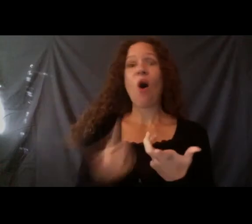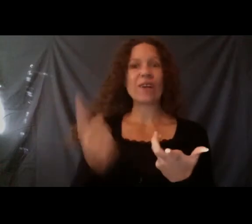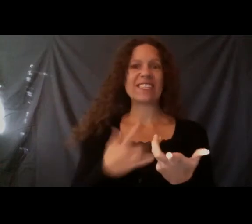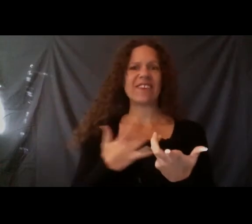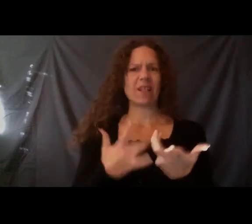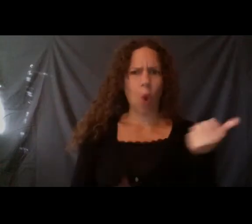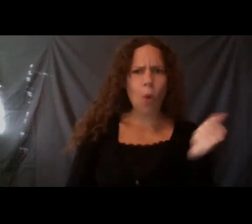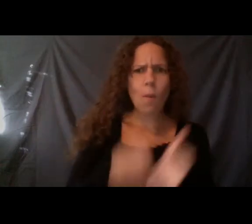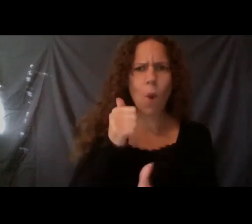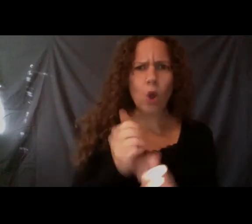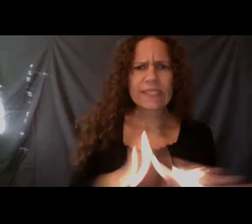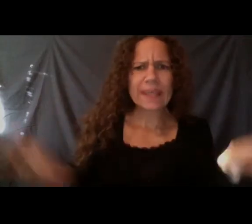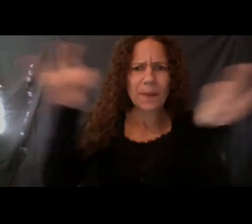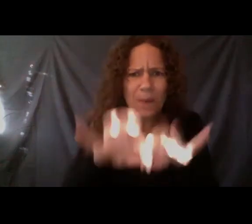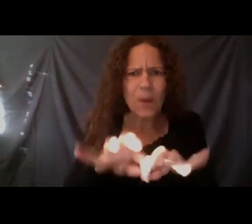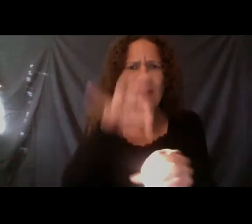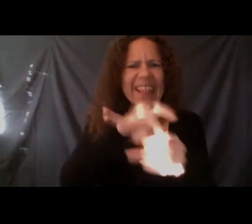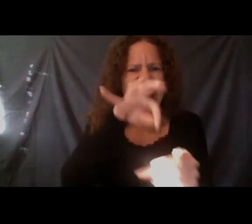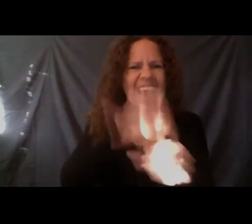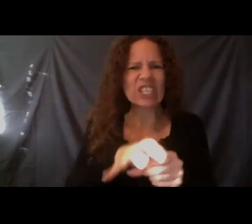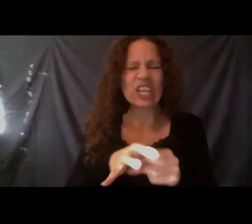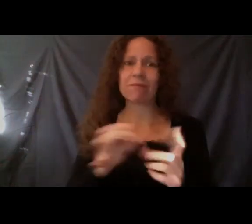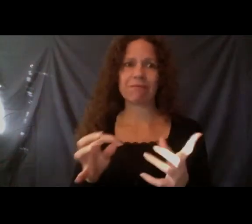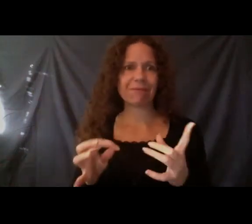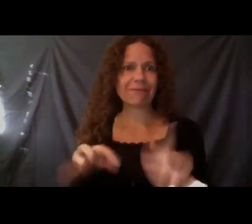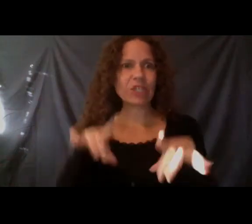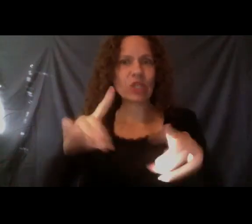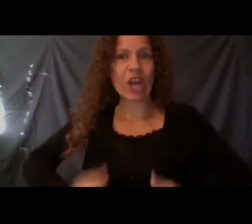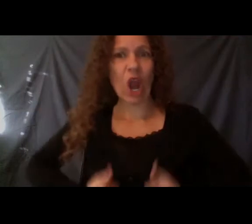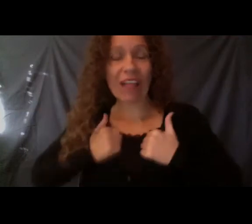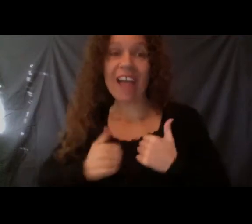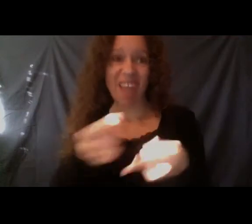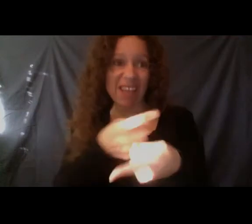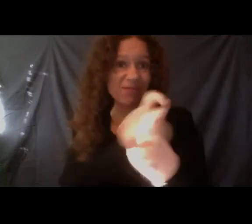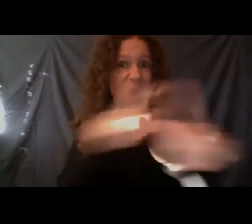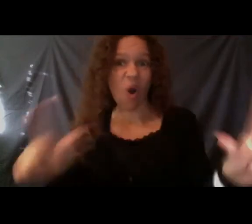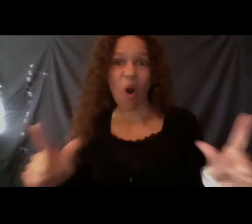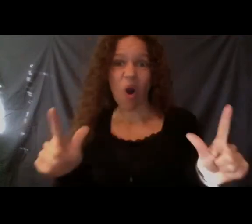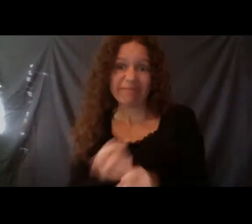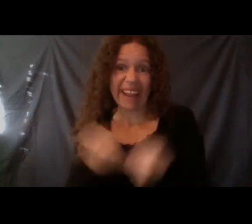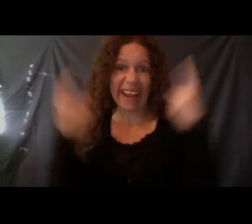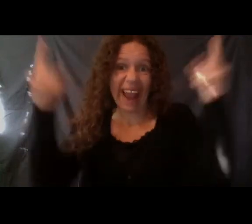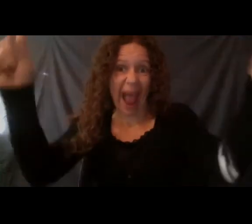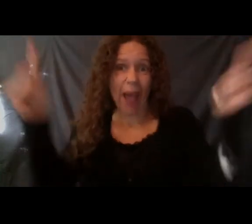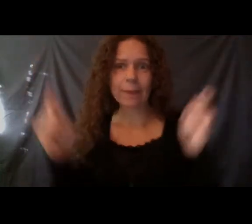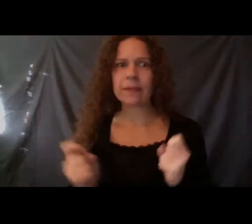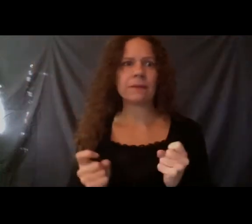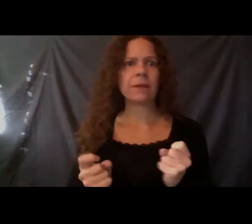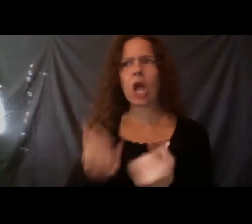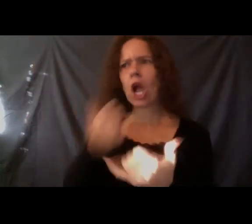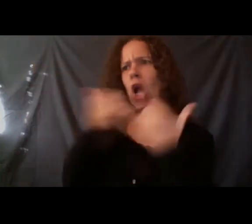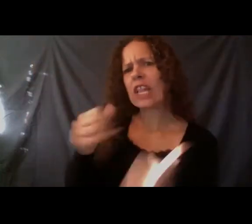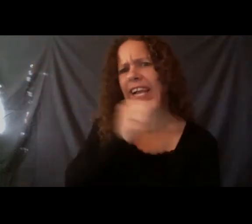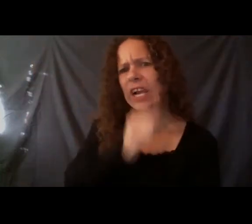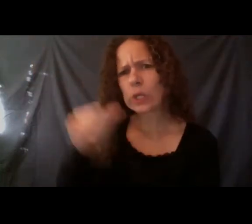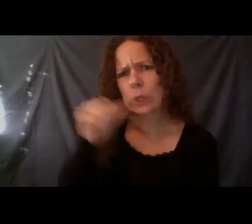you all made it happen, either in your own rights in the state of California, calling Arizona and other states that